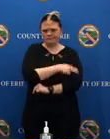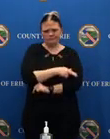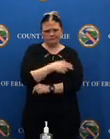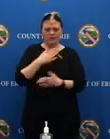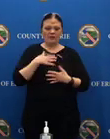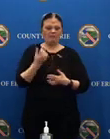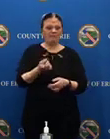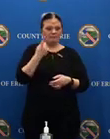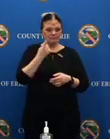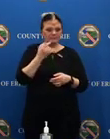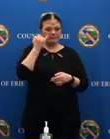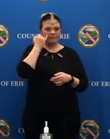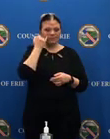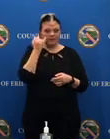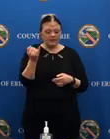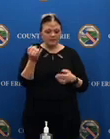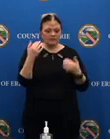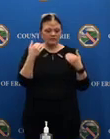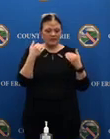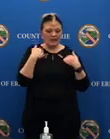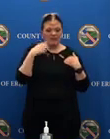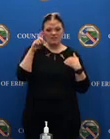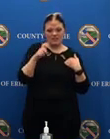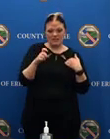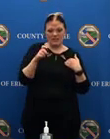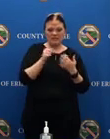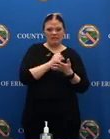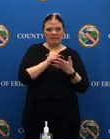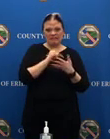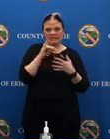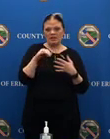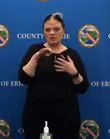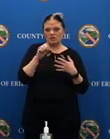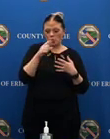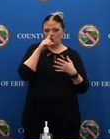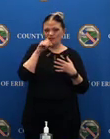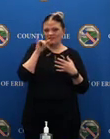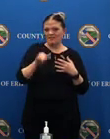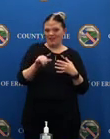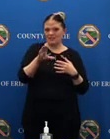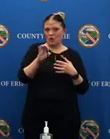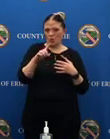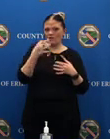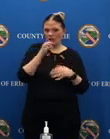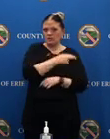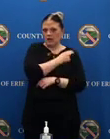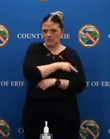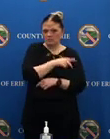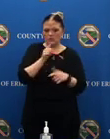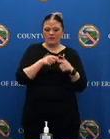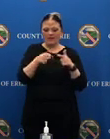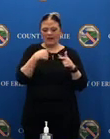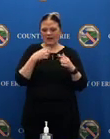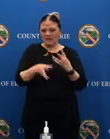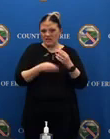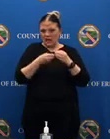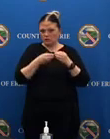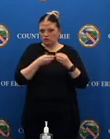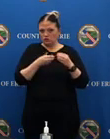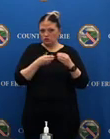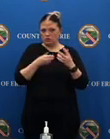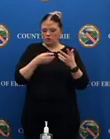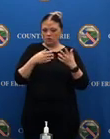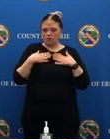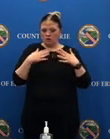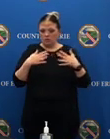my understanding is if they have a need at St. Joe's, because it's now the COVID-19 hospital, and they have an extra ventilator or two at